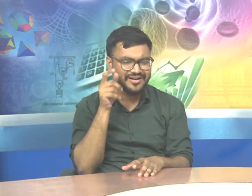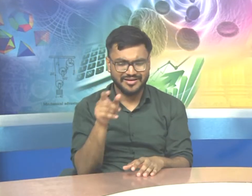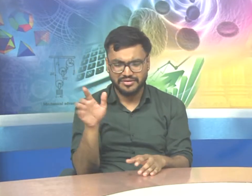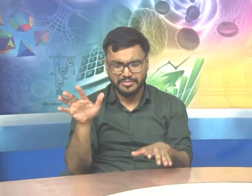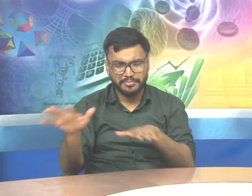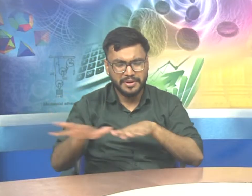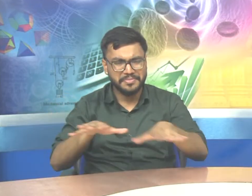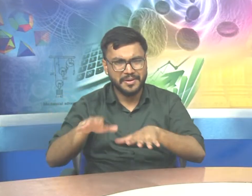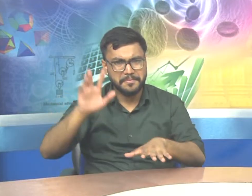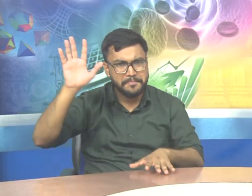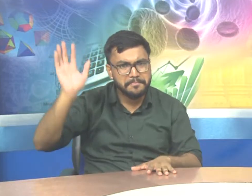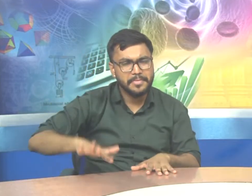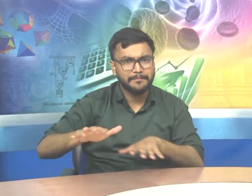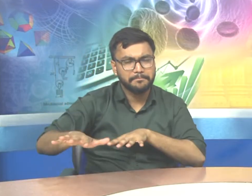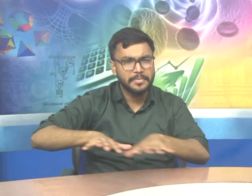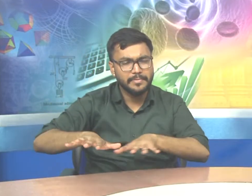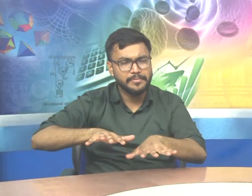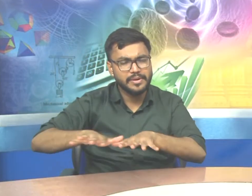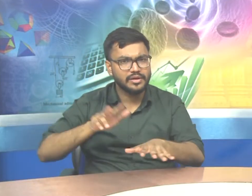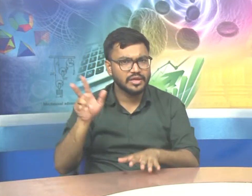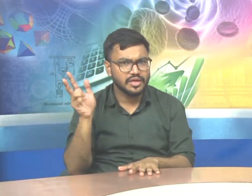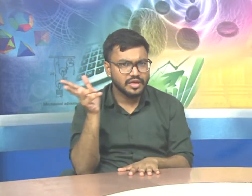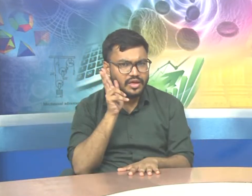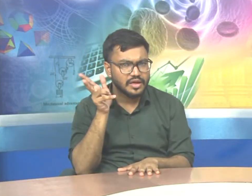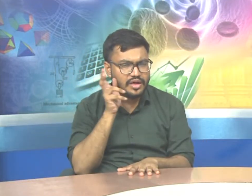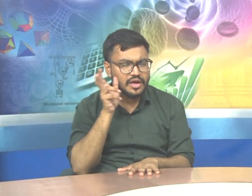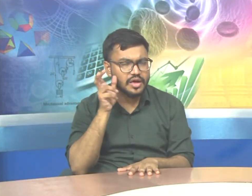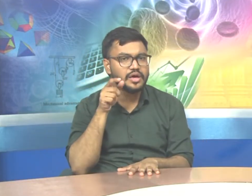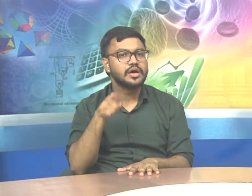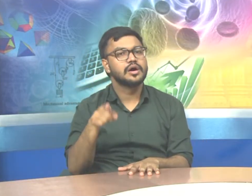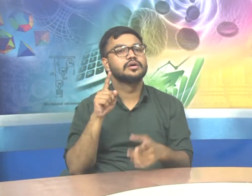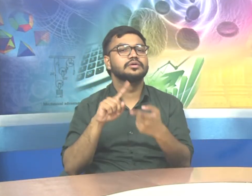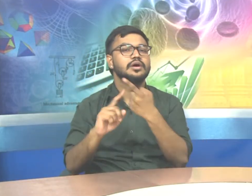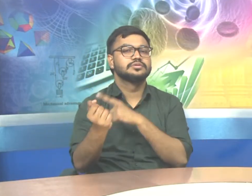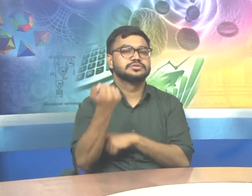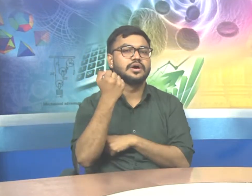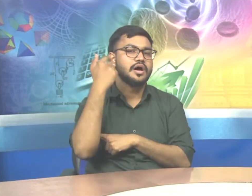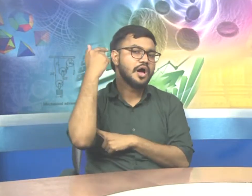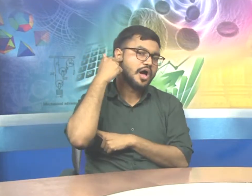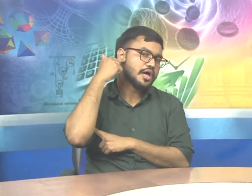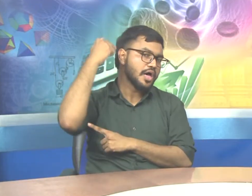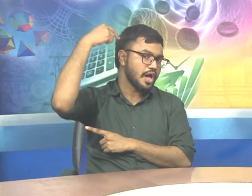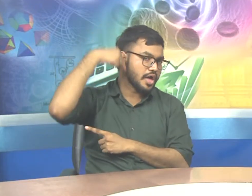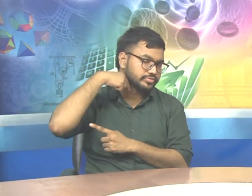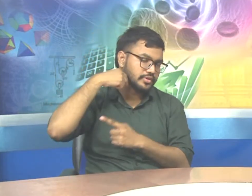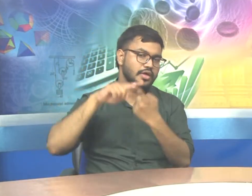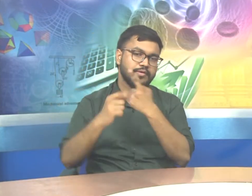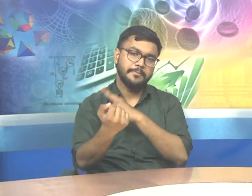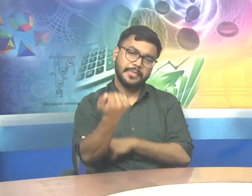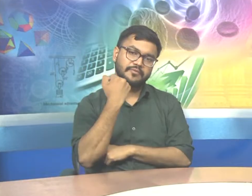But how sound is produced? It is produced when an object starts vibrating.